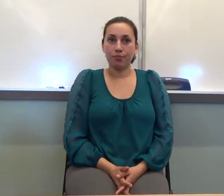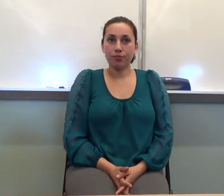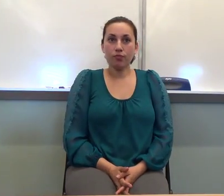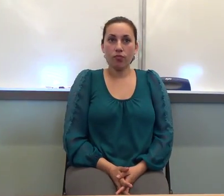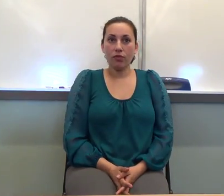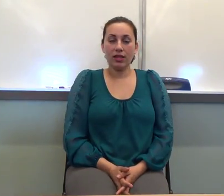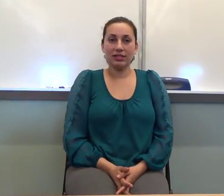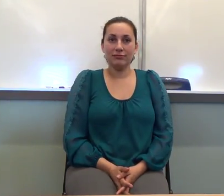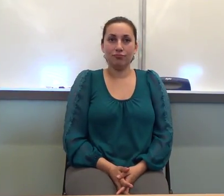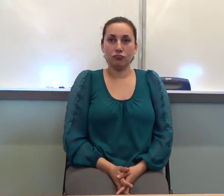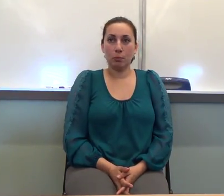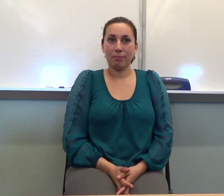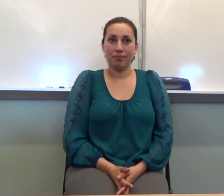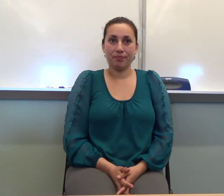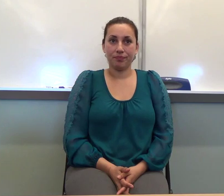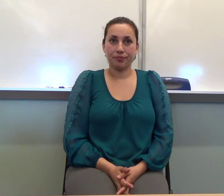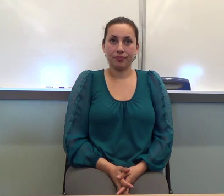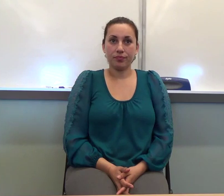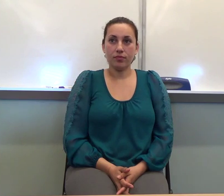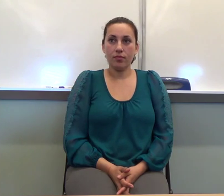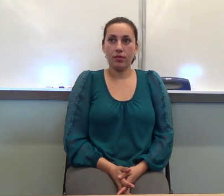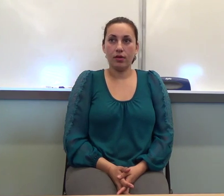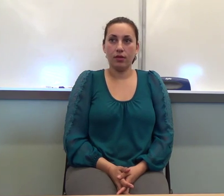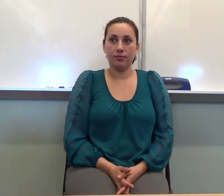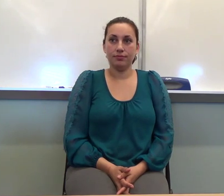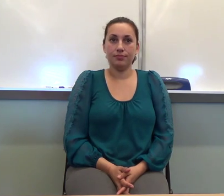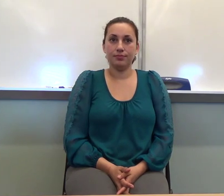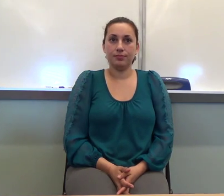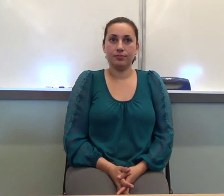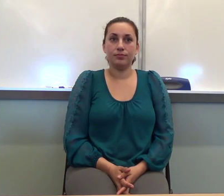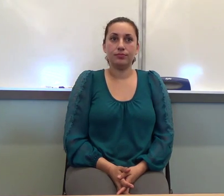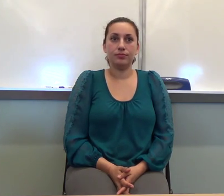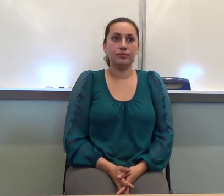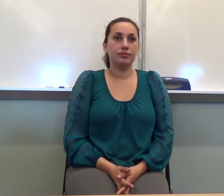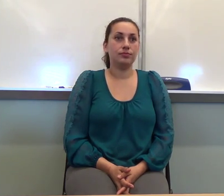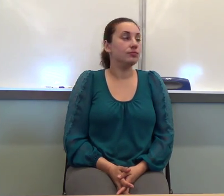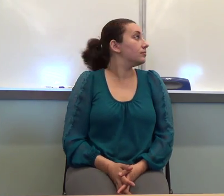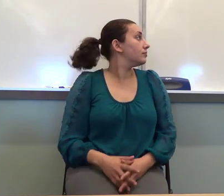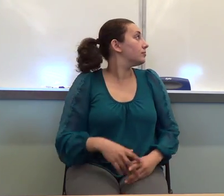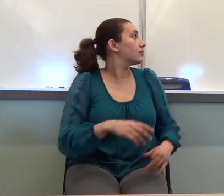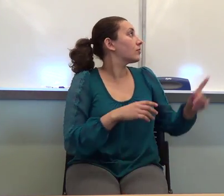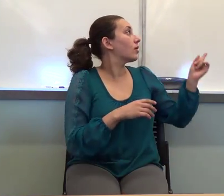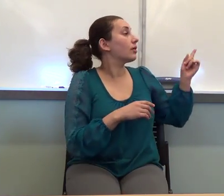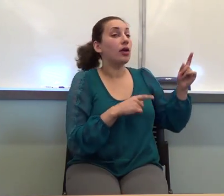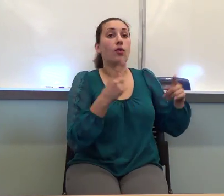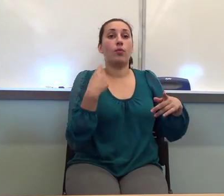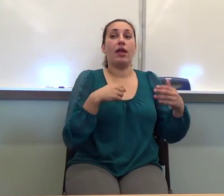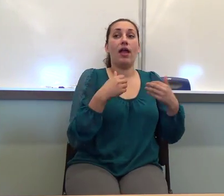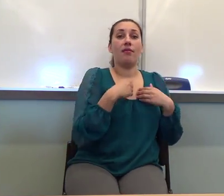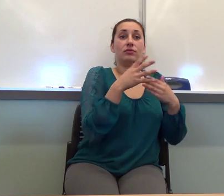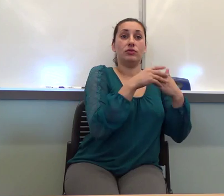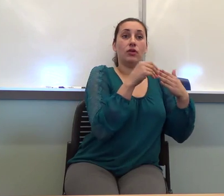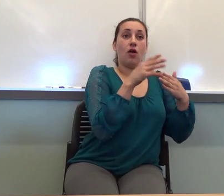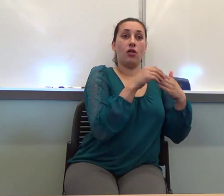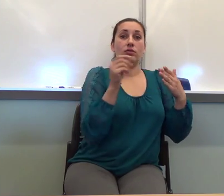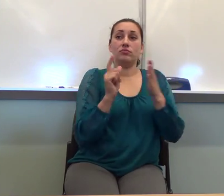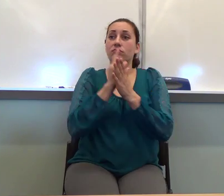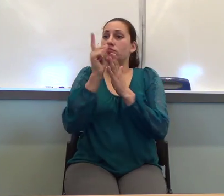in 8 hours. Okay, now the fact that we have dollars here and hours there, that's perfectly okay because we're talking about a